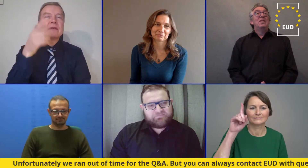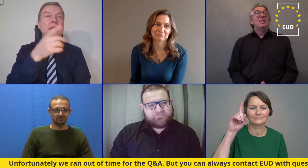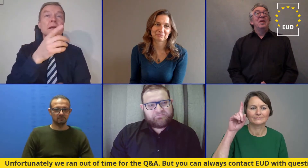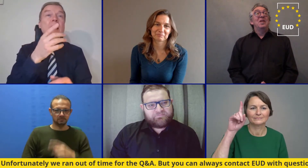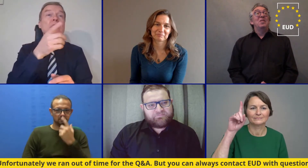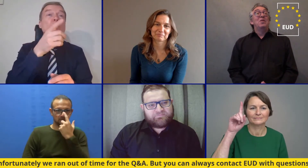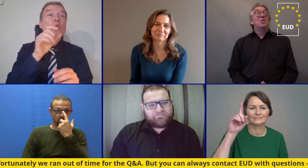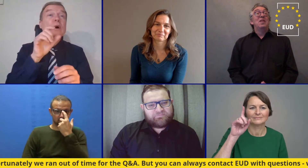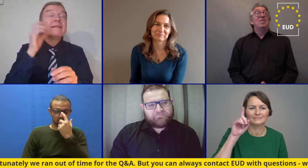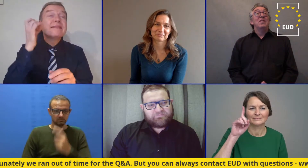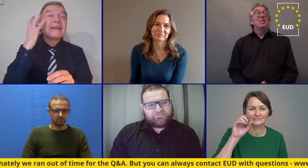Thank you, David.